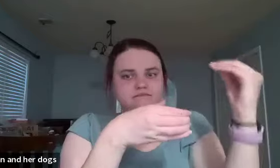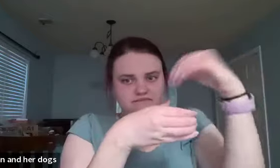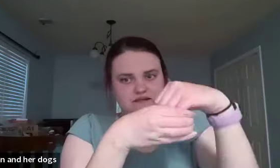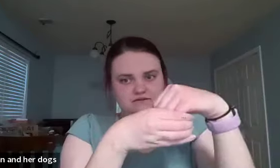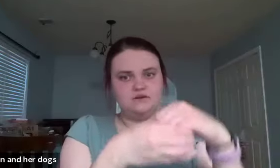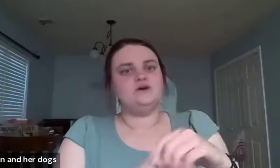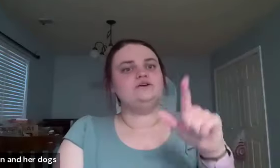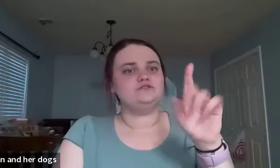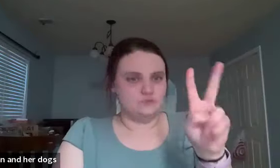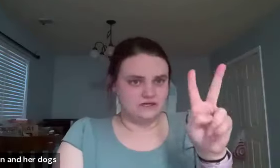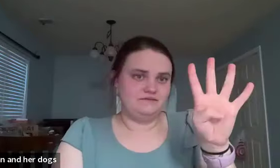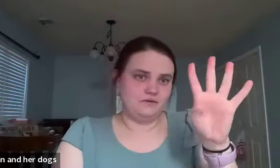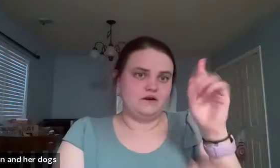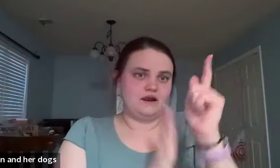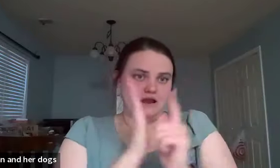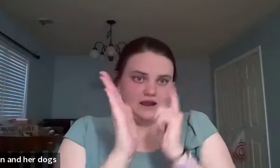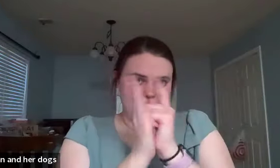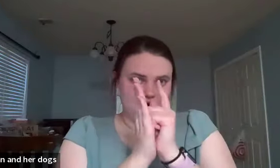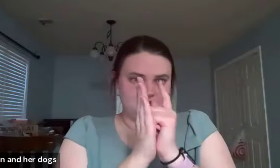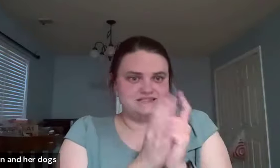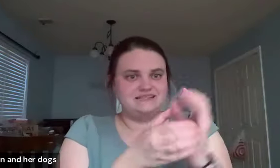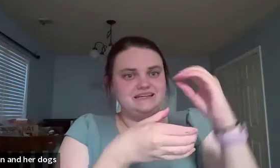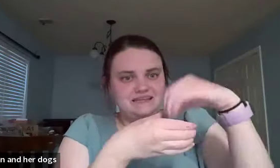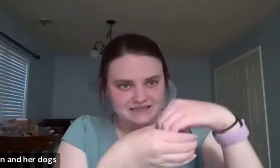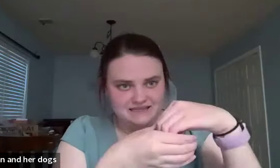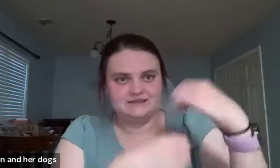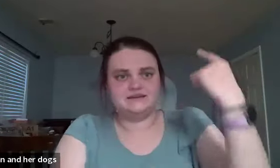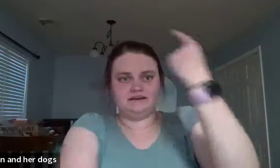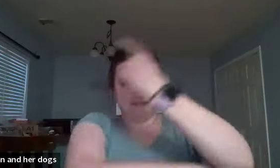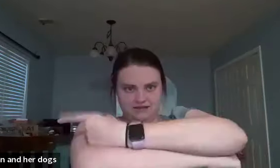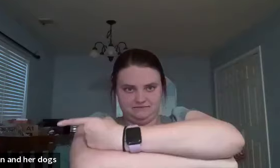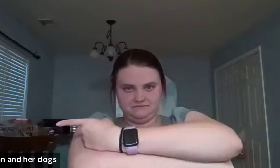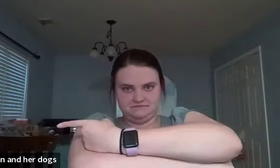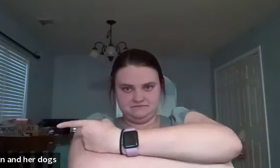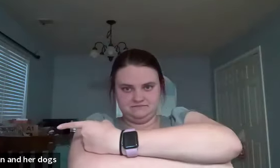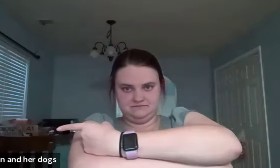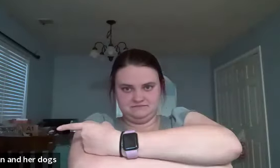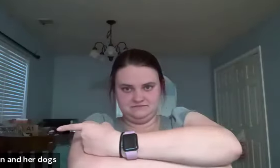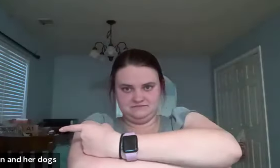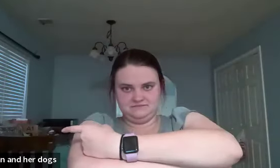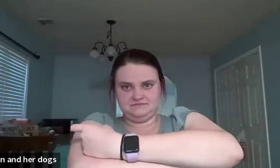in, in. 24 hours in a day.